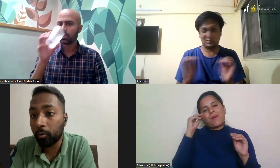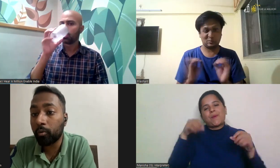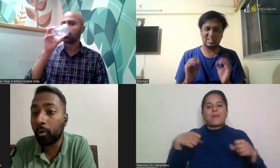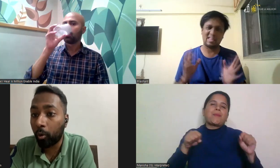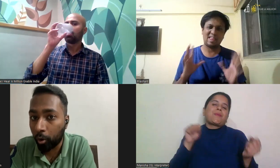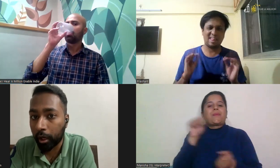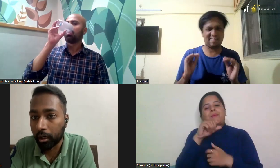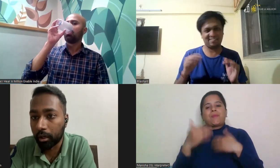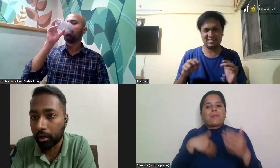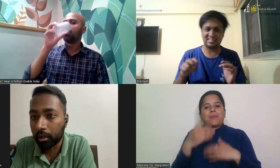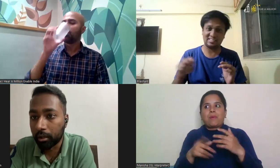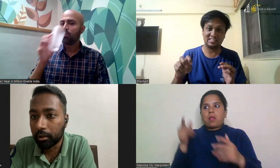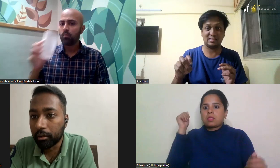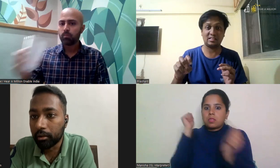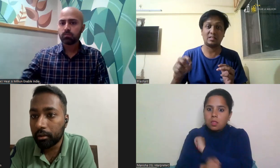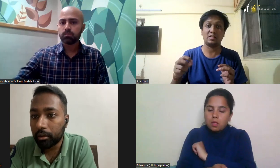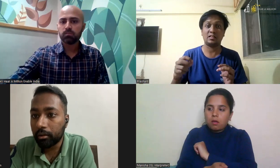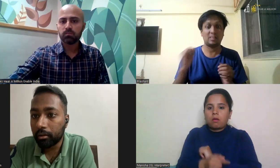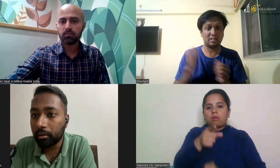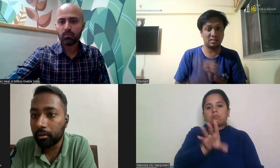goes to court,